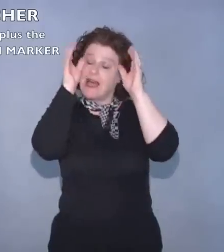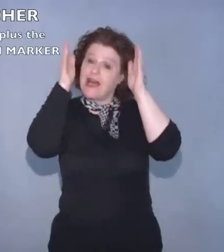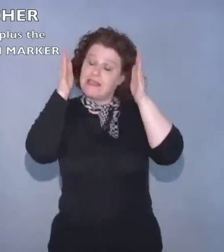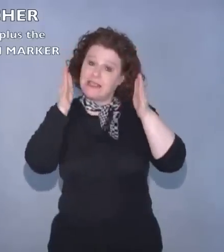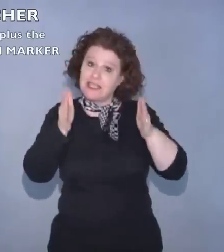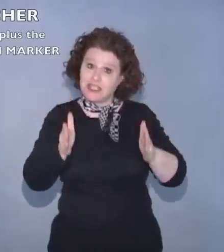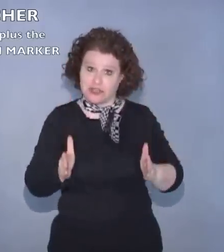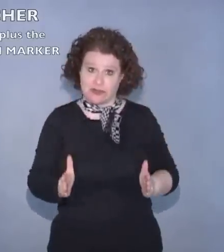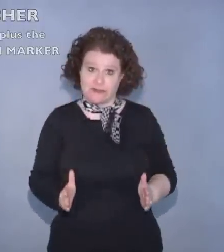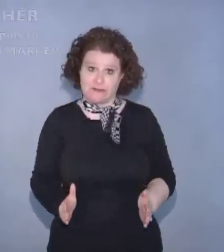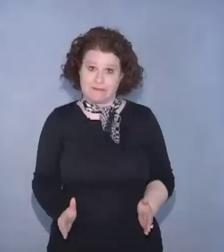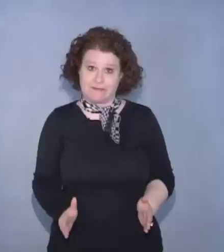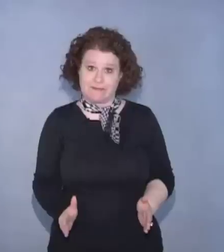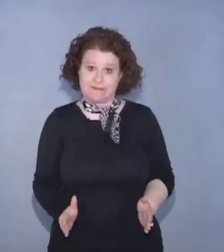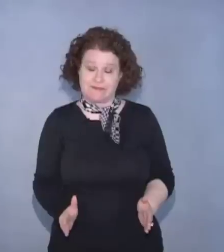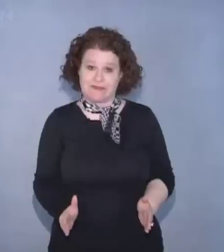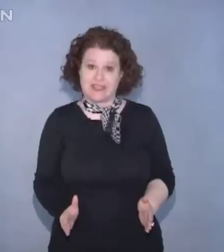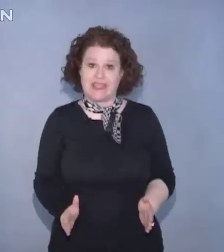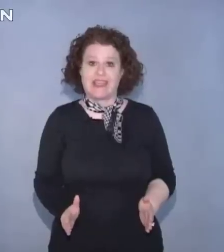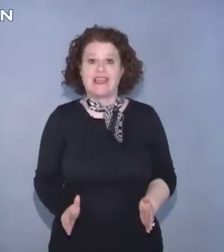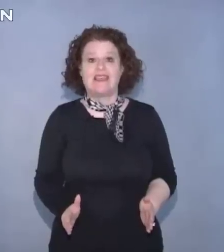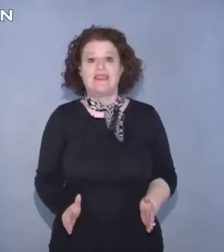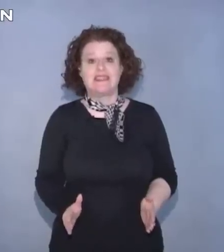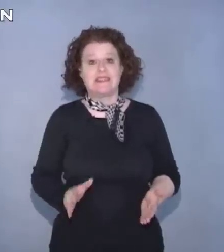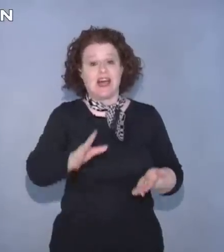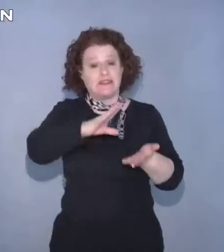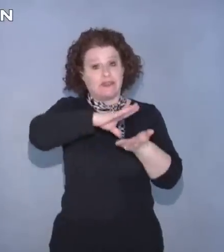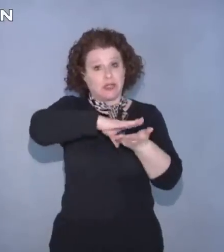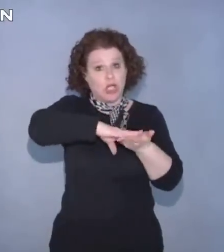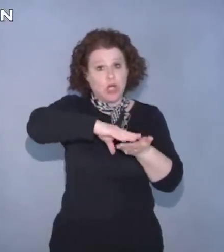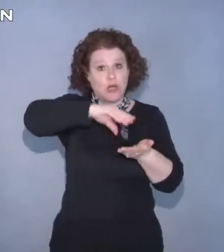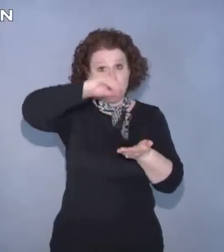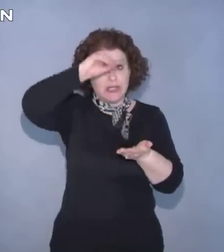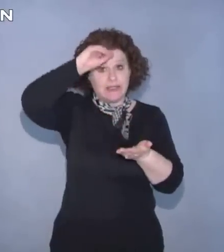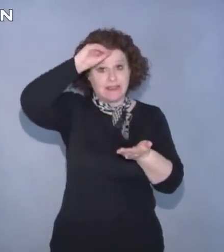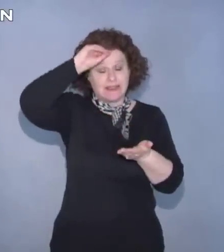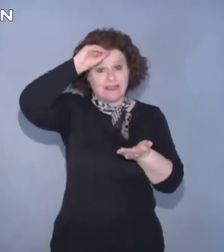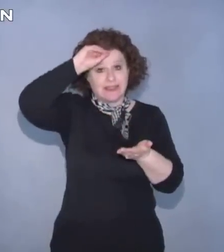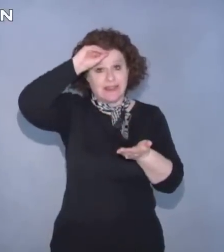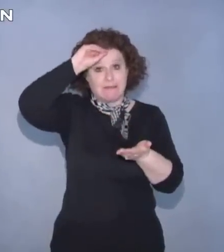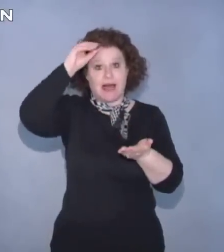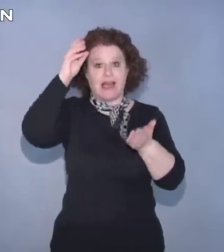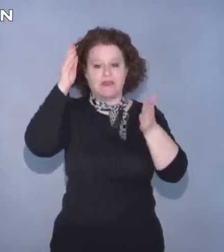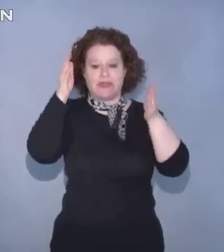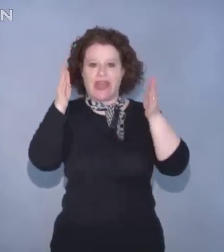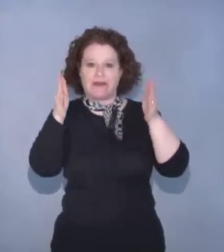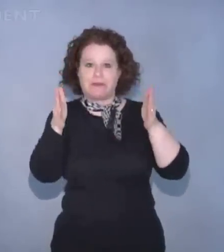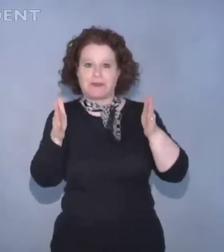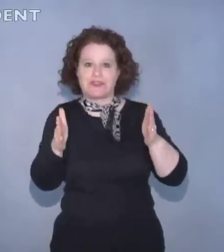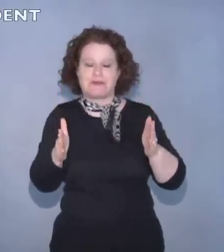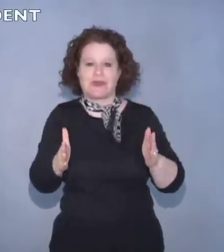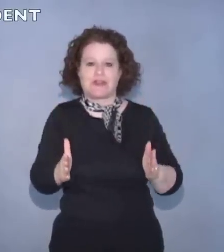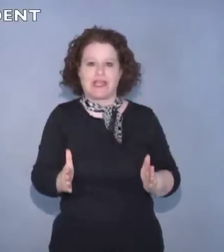a teacher. The sign for learn, combined with that person marker